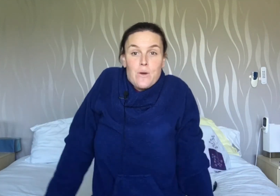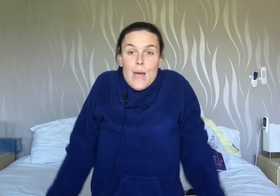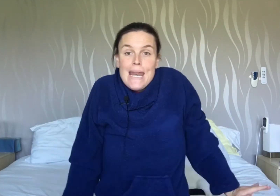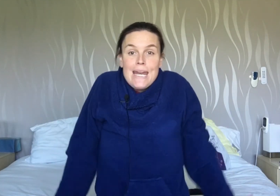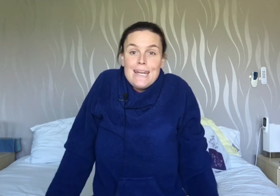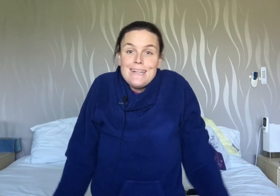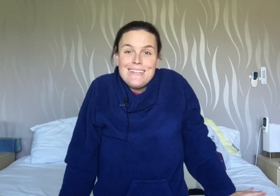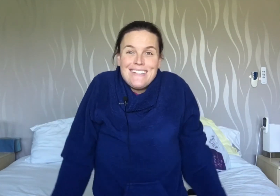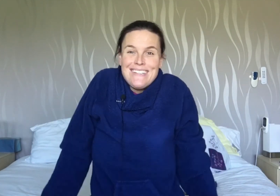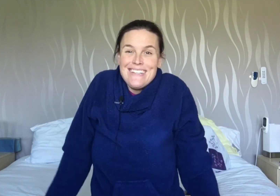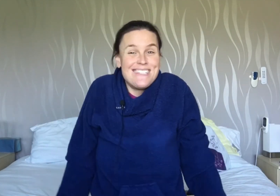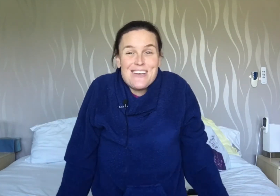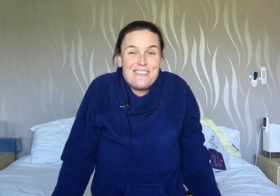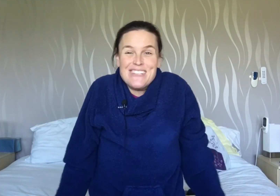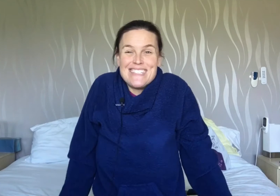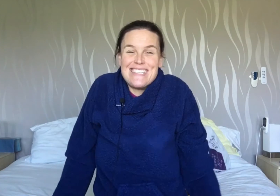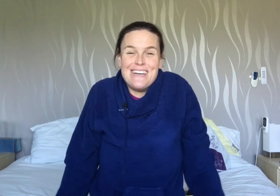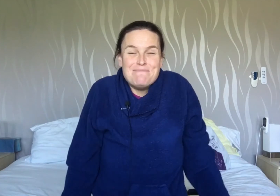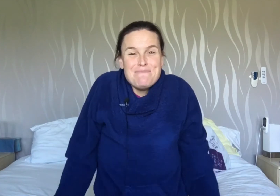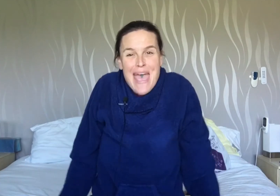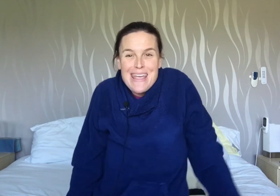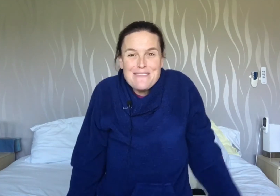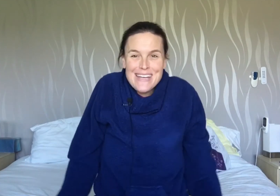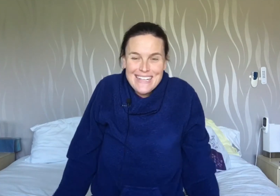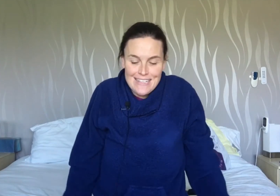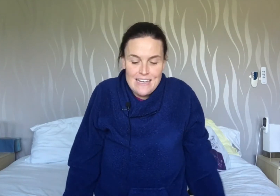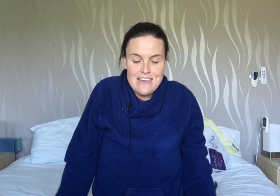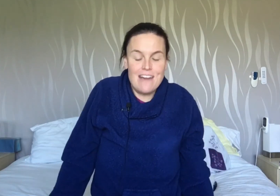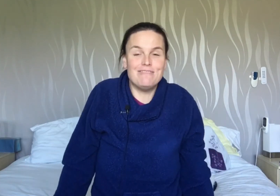Penguin. It's so obvious, isn't it? Penguin. Lovely.